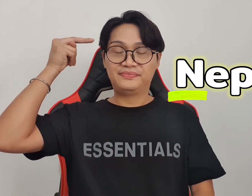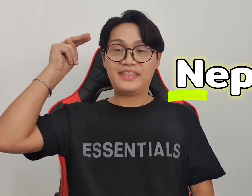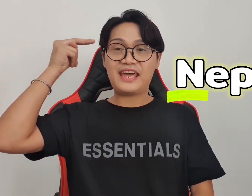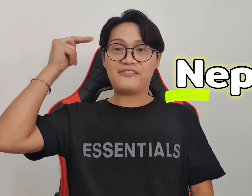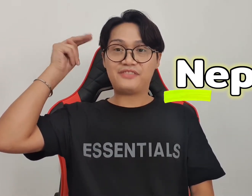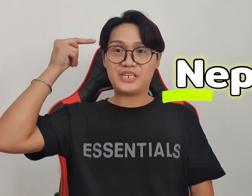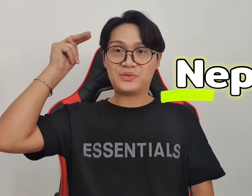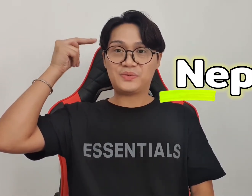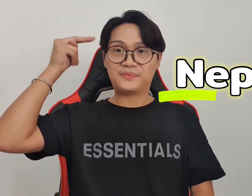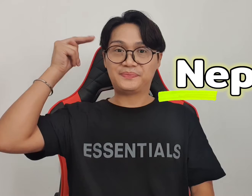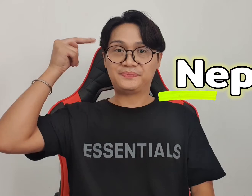Nephew.